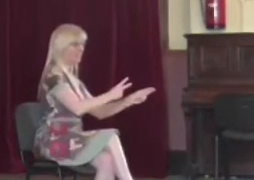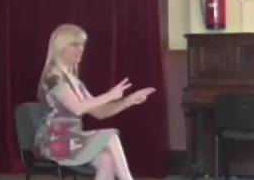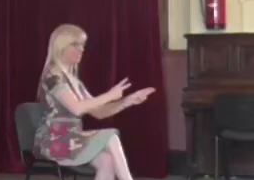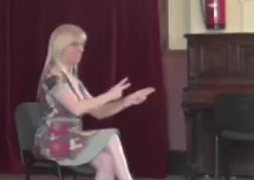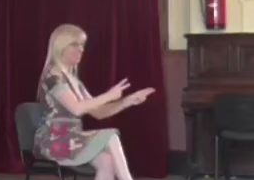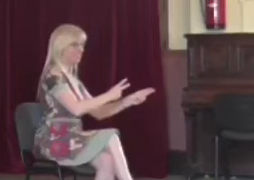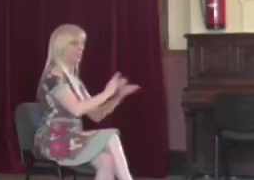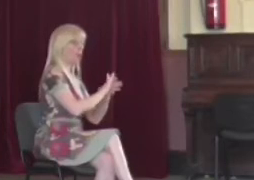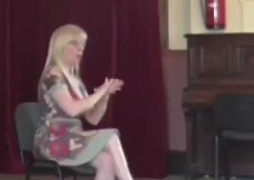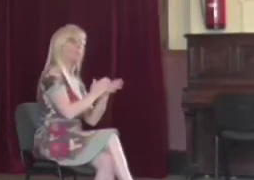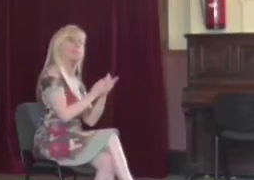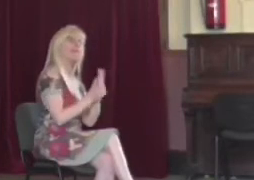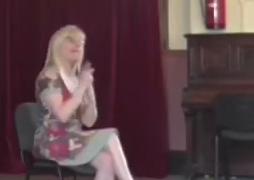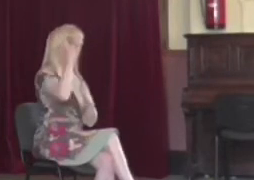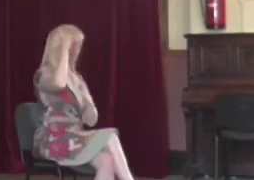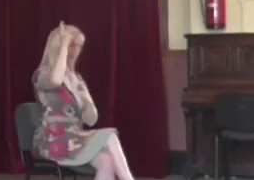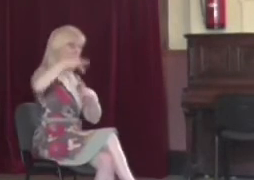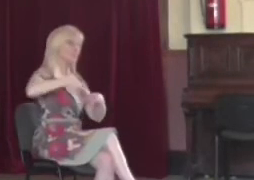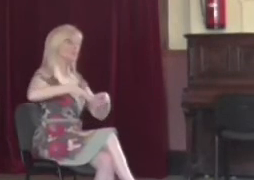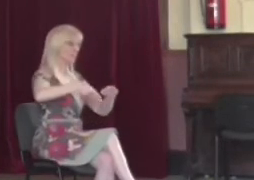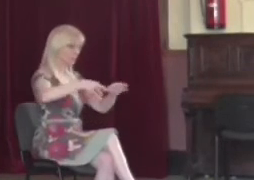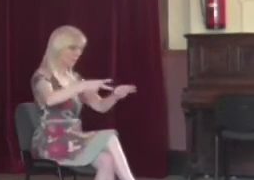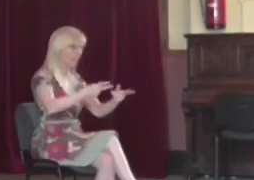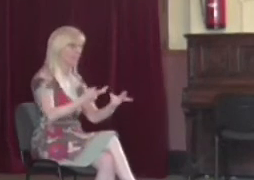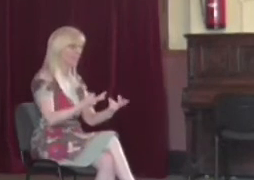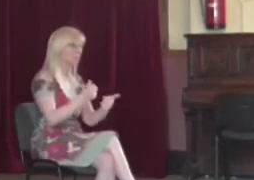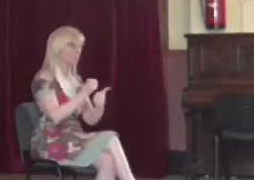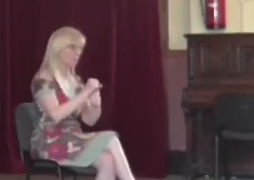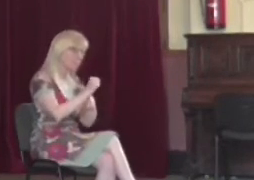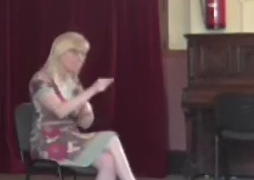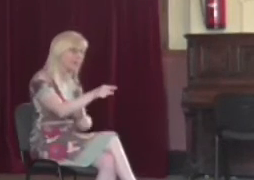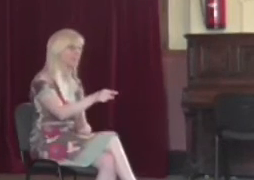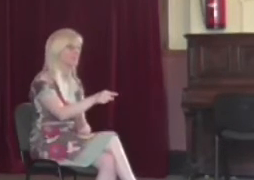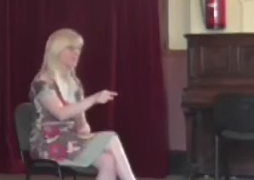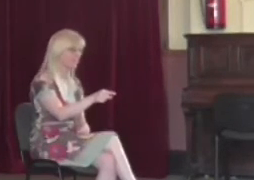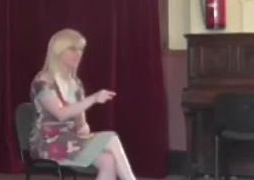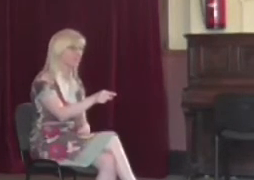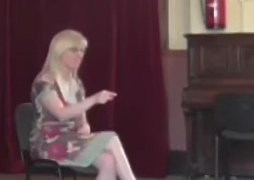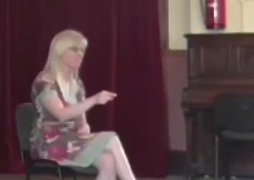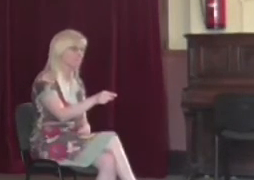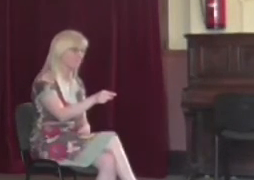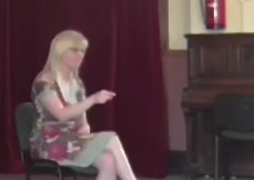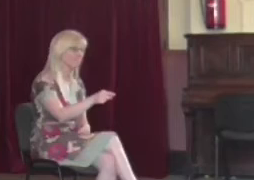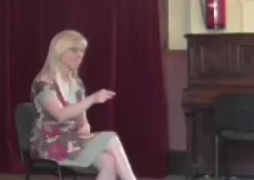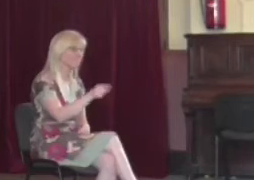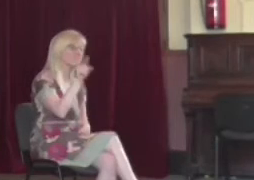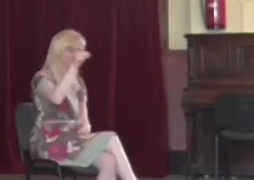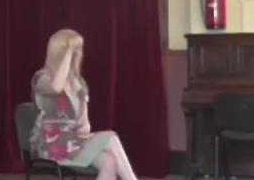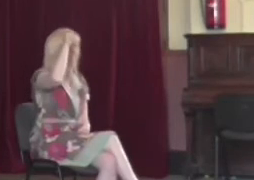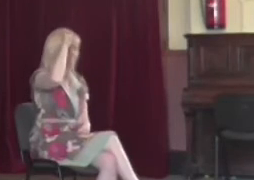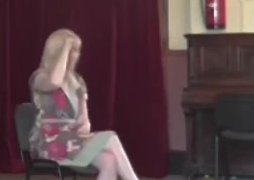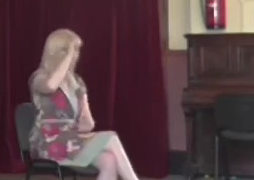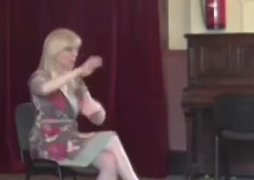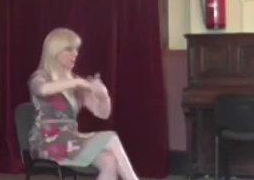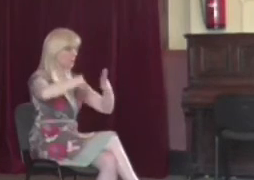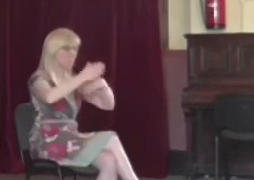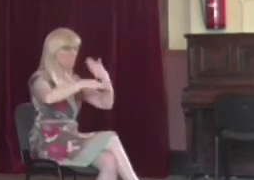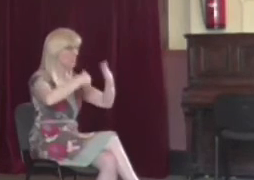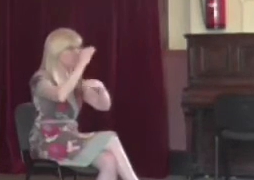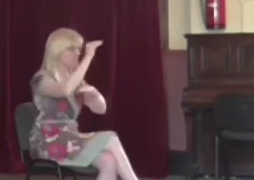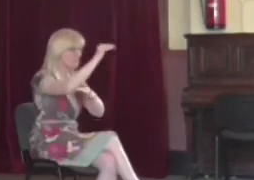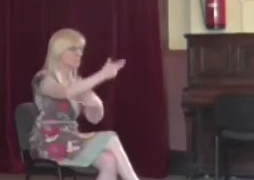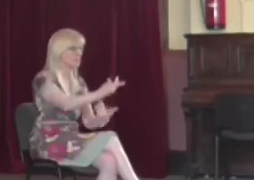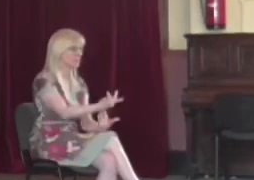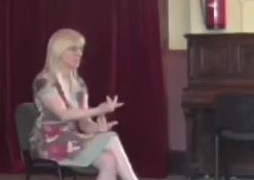said, you know, and we were looking at what God's greater plan in our life might be. She said, I have no idea what my greater plan is